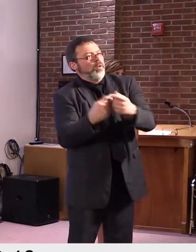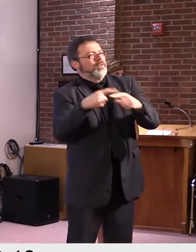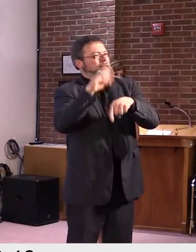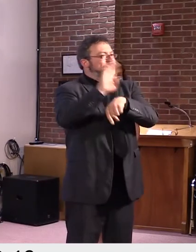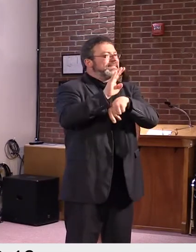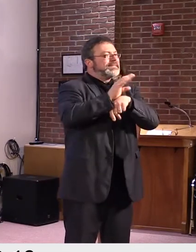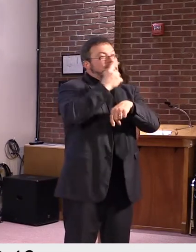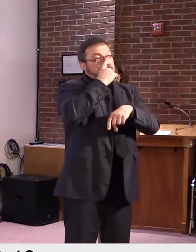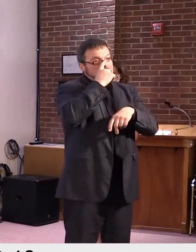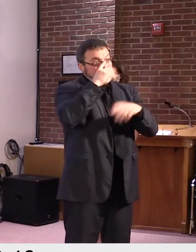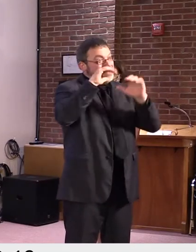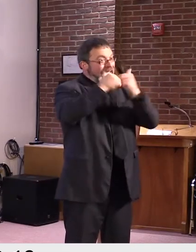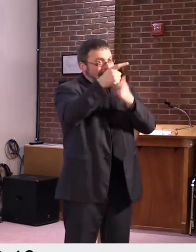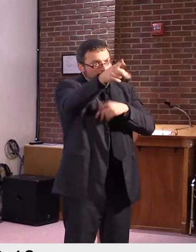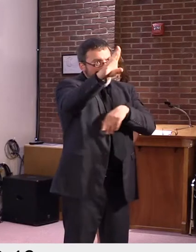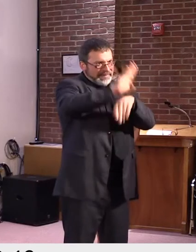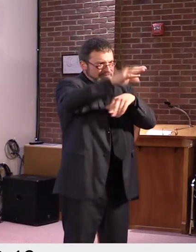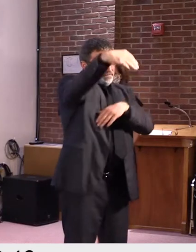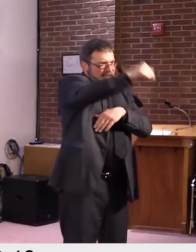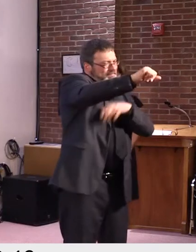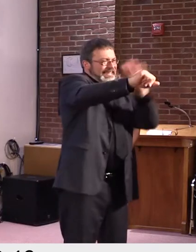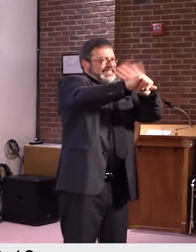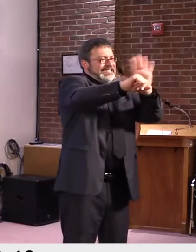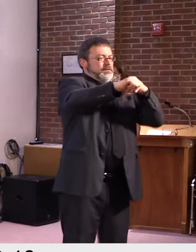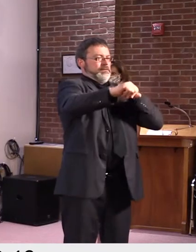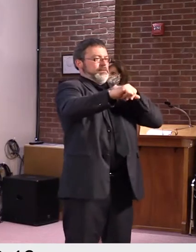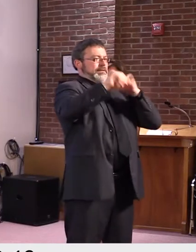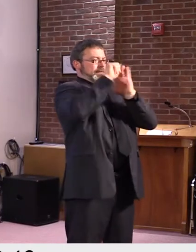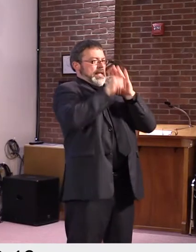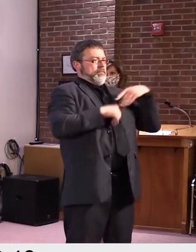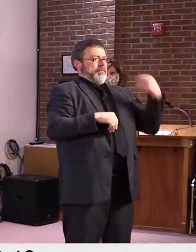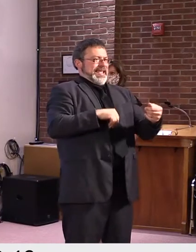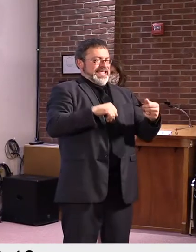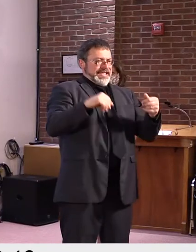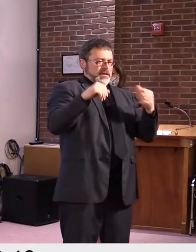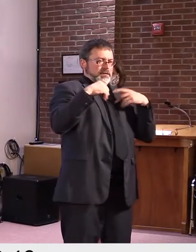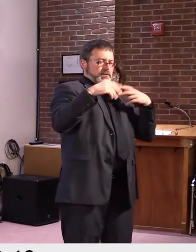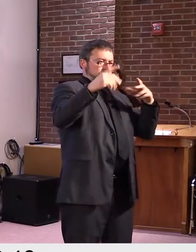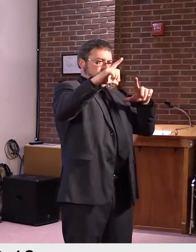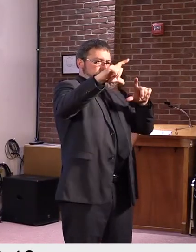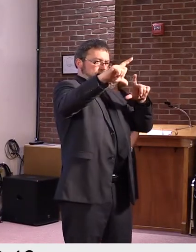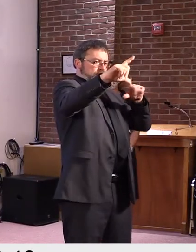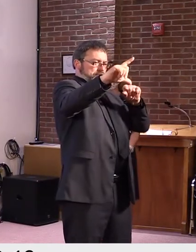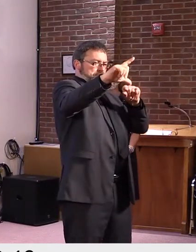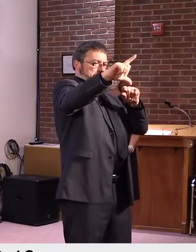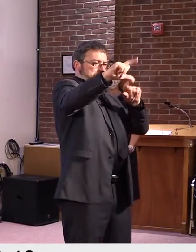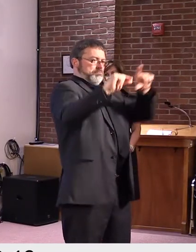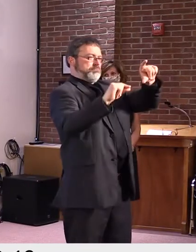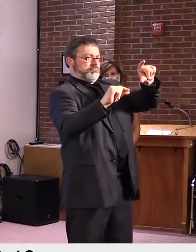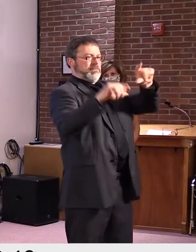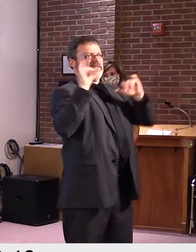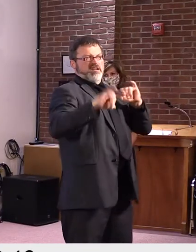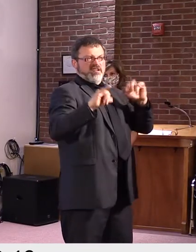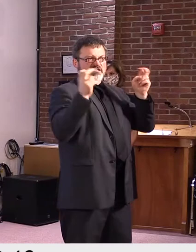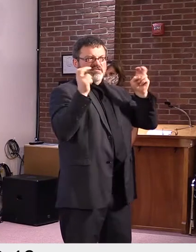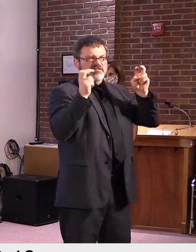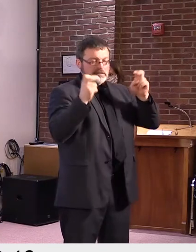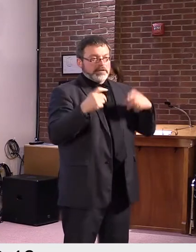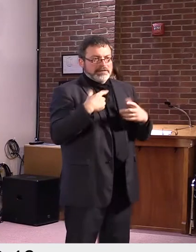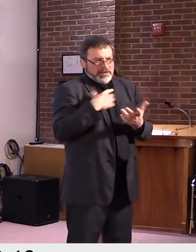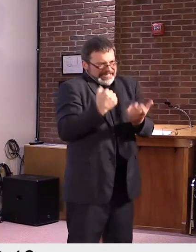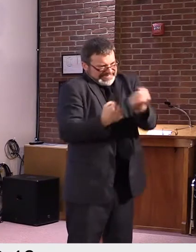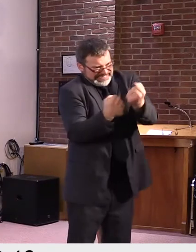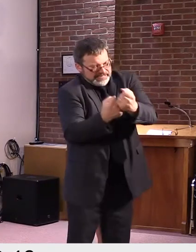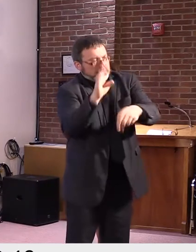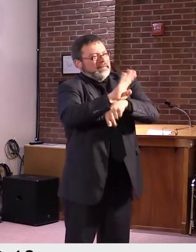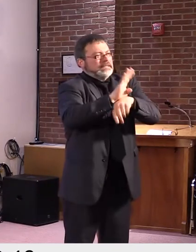for unemployment or continue to be on unemployment. So we thought this was a good move. It's not the total